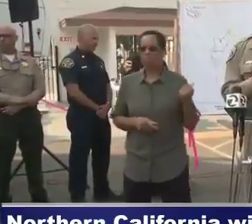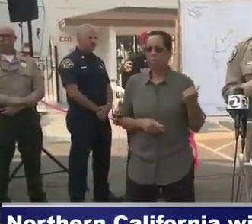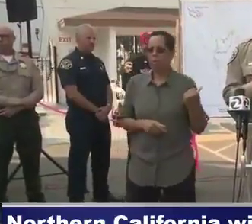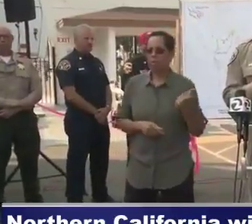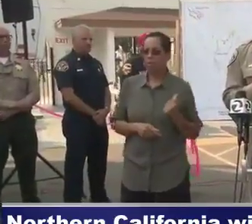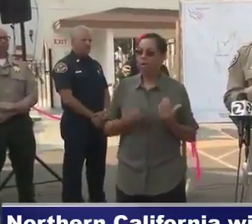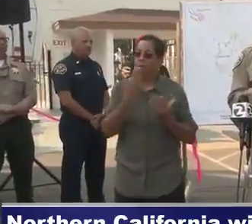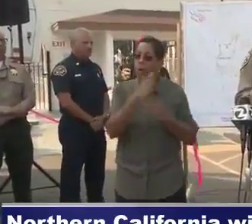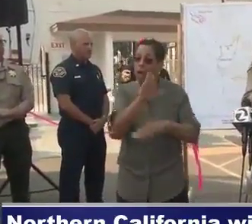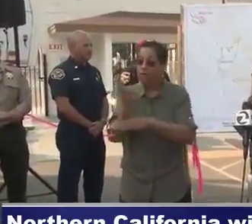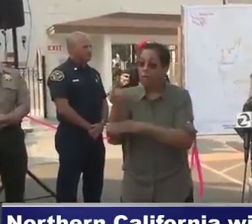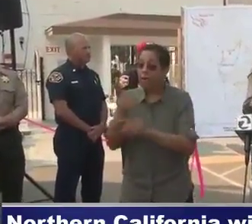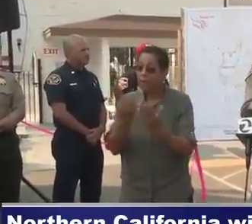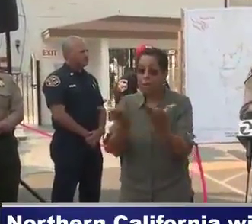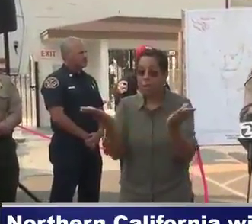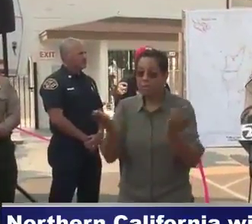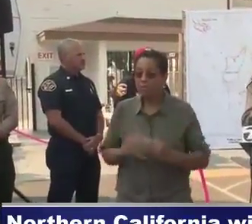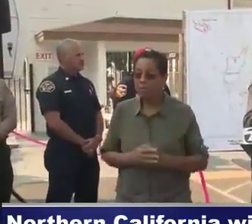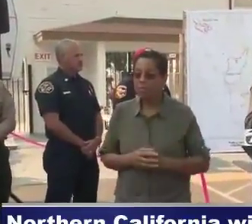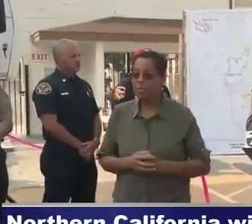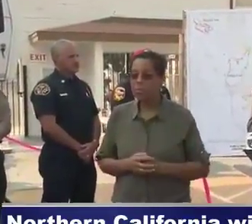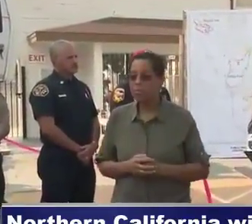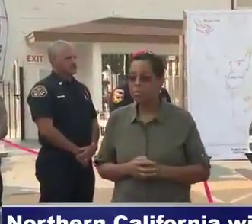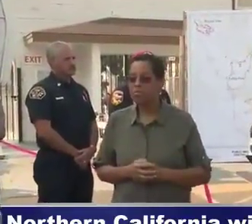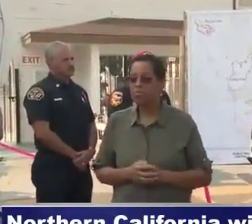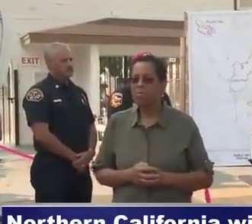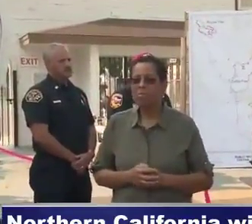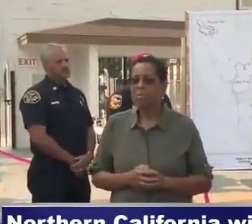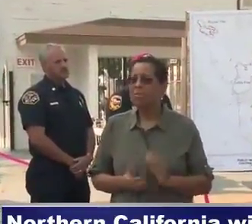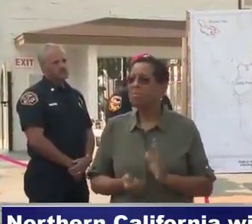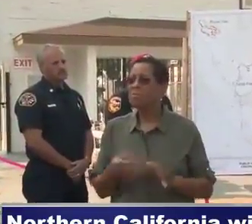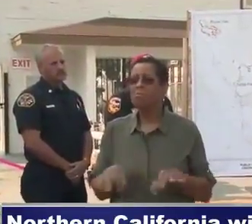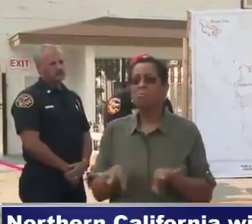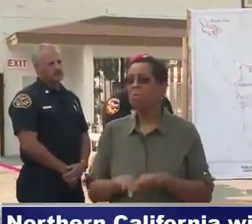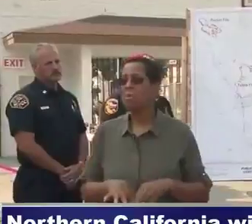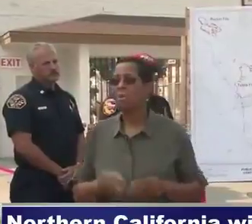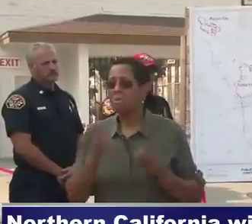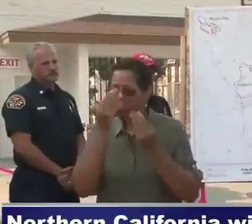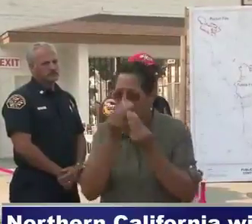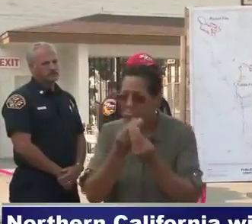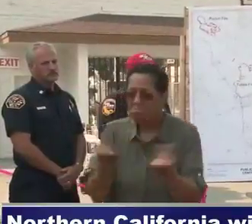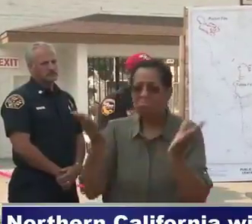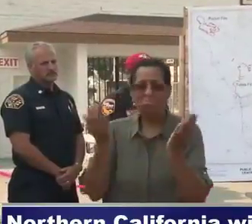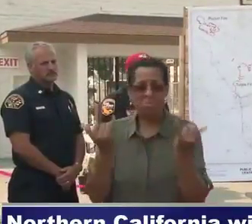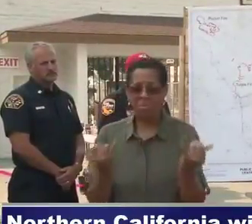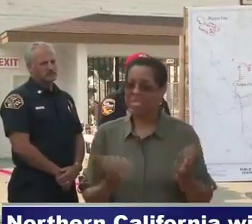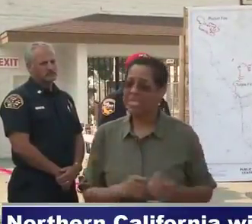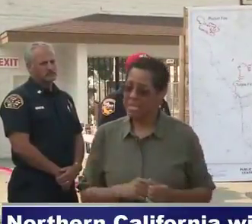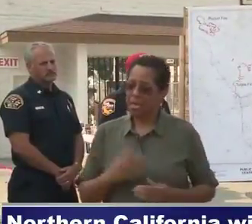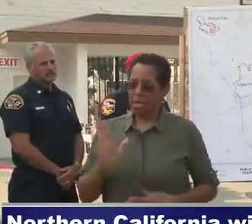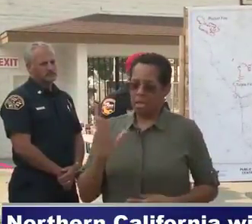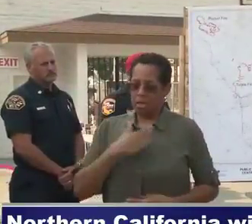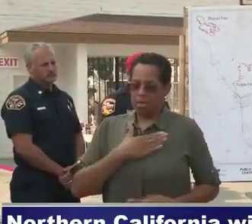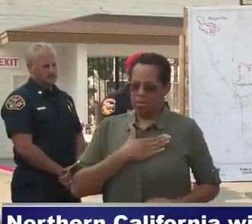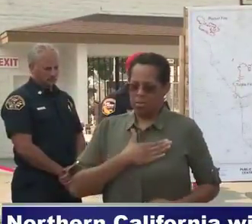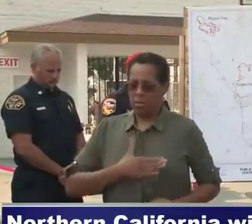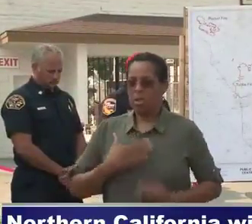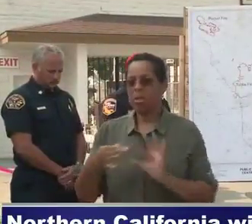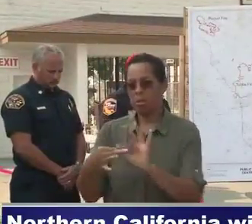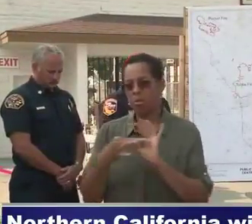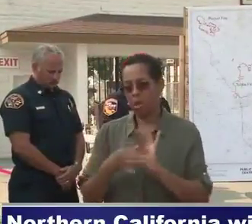Good afternoon, everybody. The main point I want to get across today is that we need your cooperation out on the